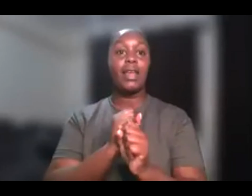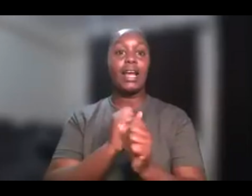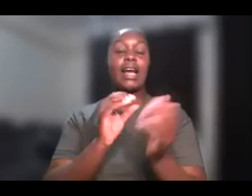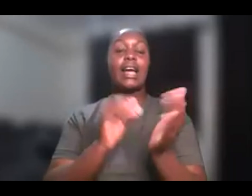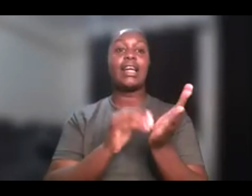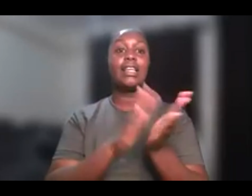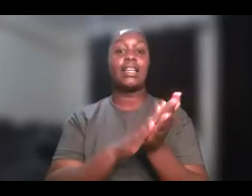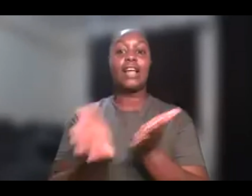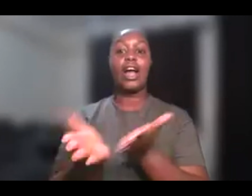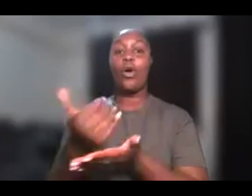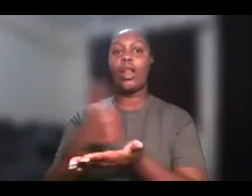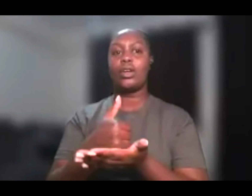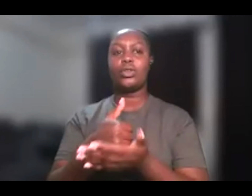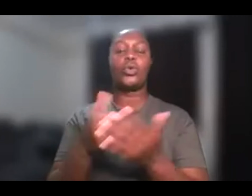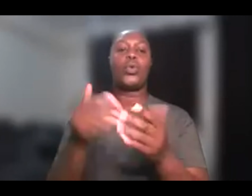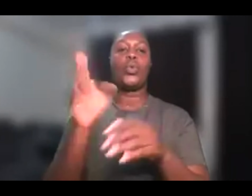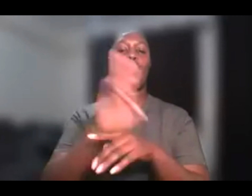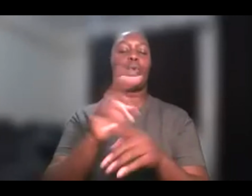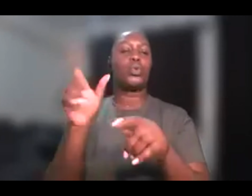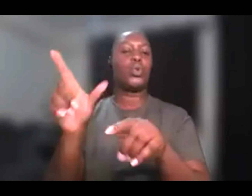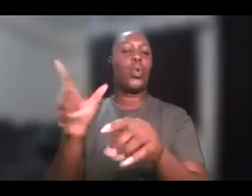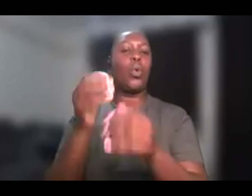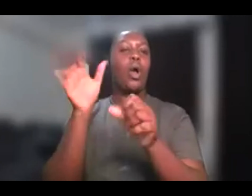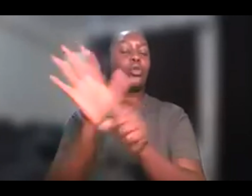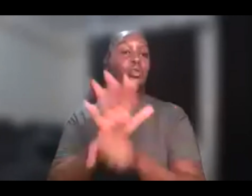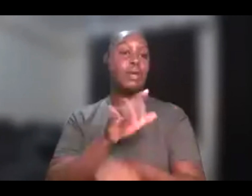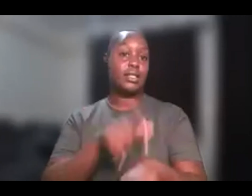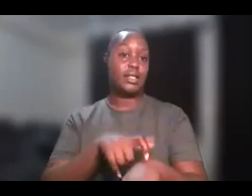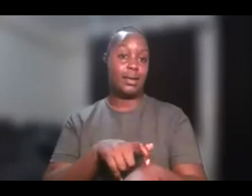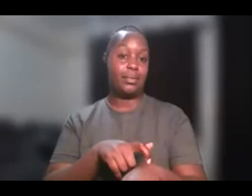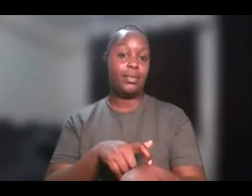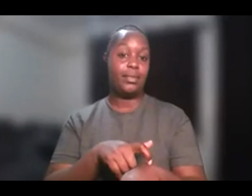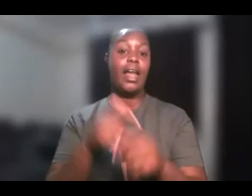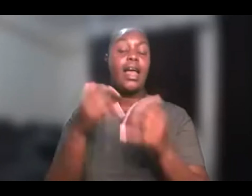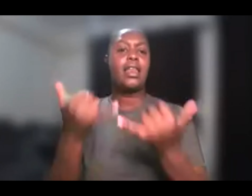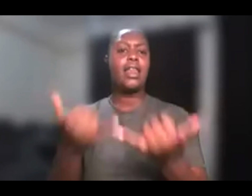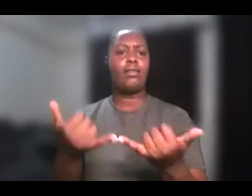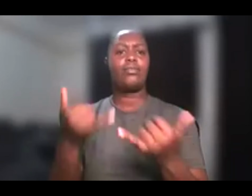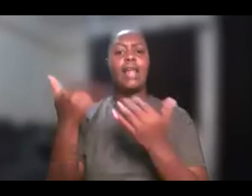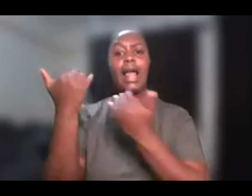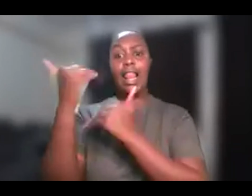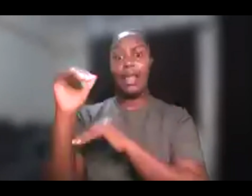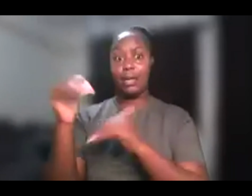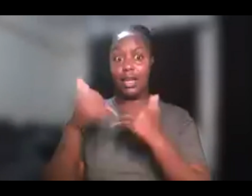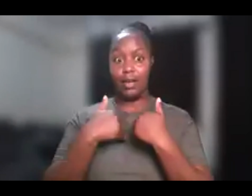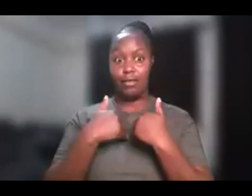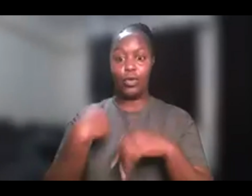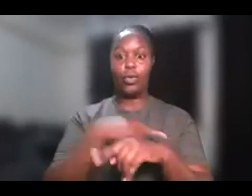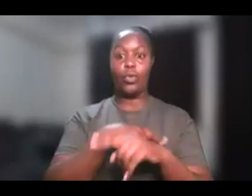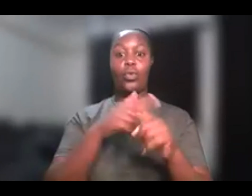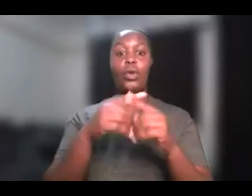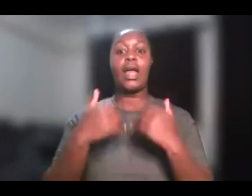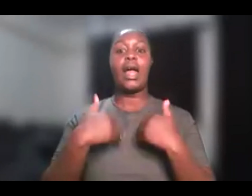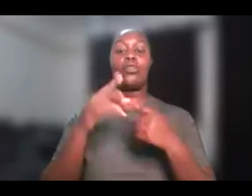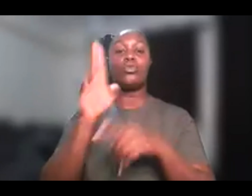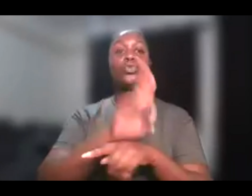time. So because of this limits, we explored a 3D approach. So today we